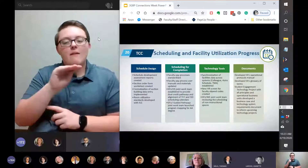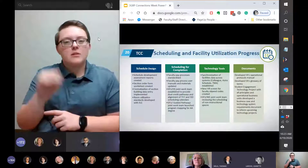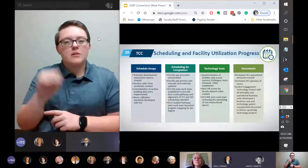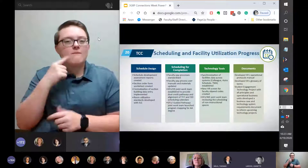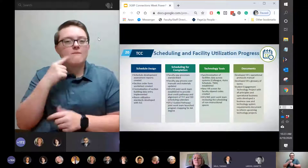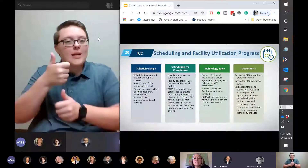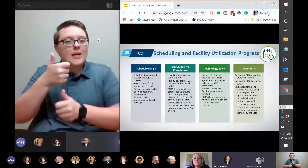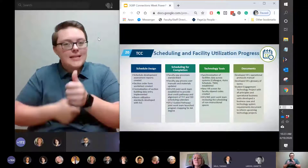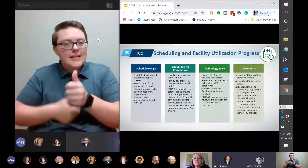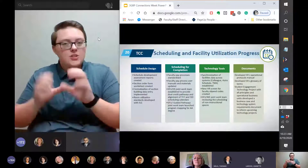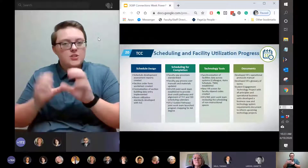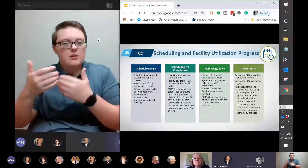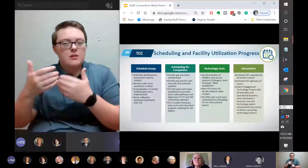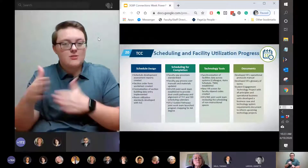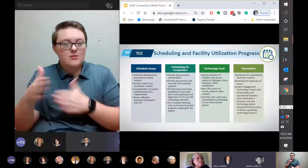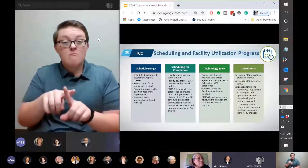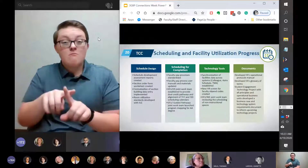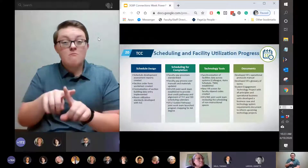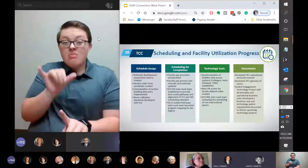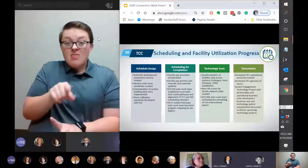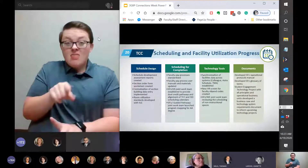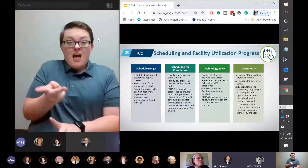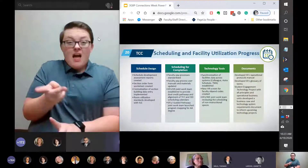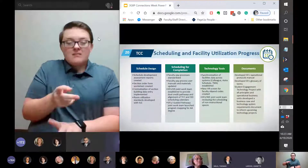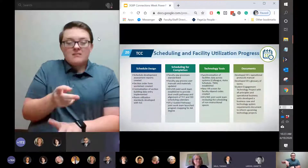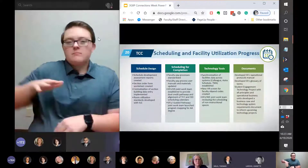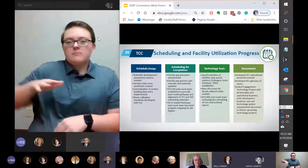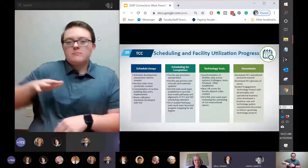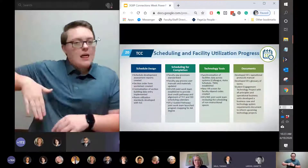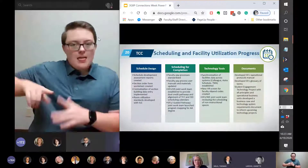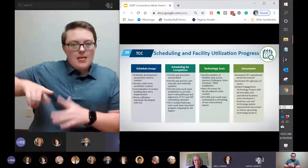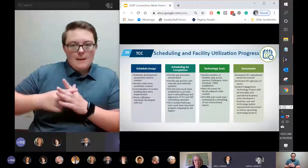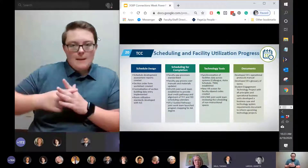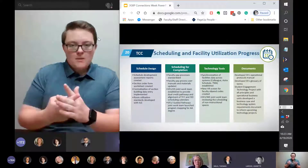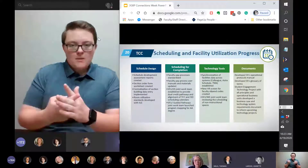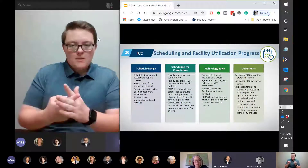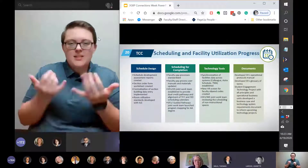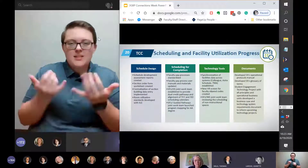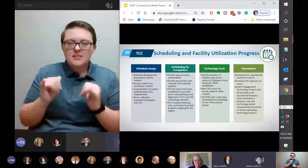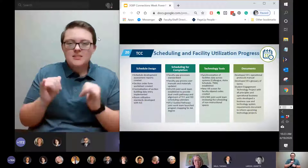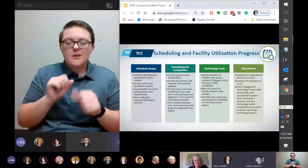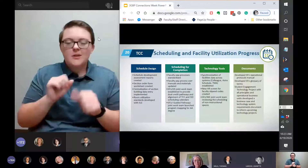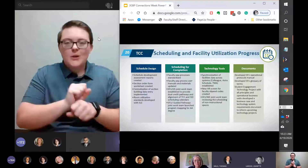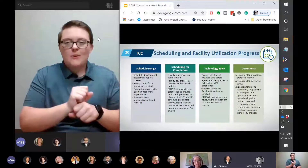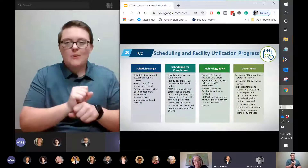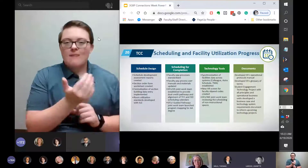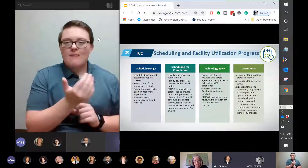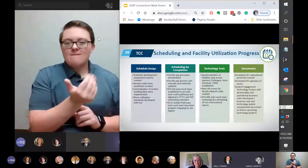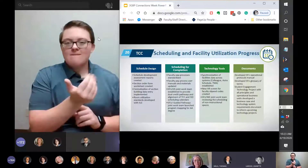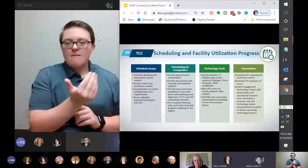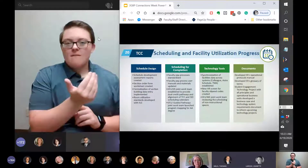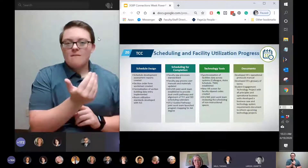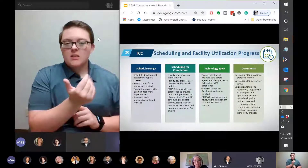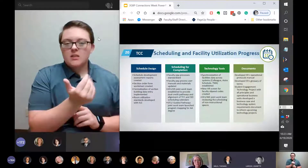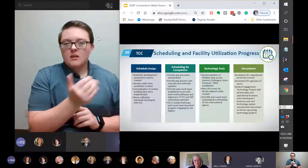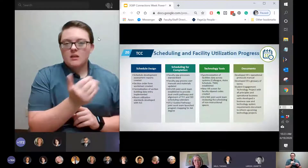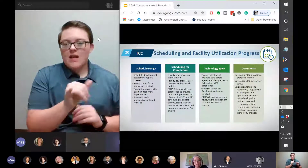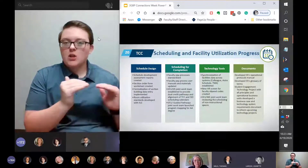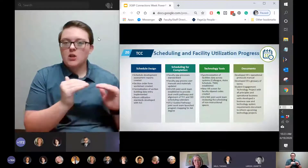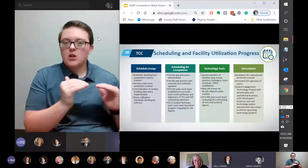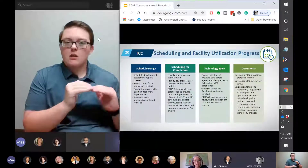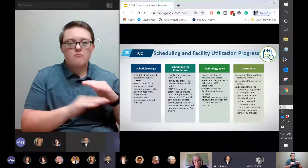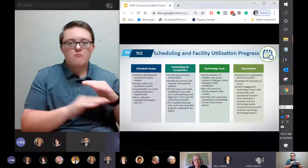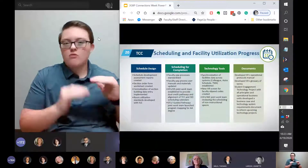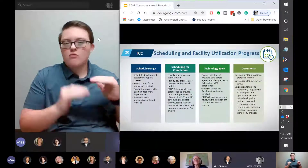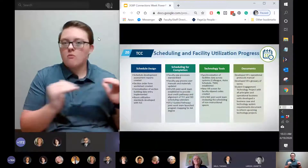we have not implemented that yet, and we are still working with that 15 as a lower level cutoff for most classes. So I just want to be clear